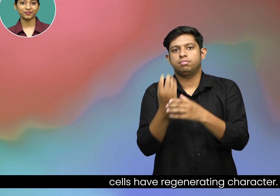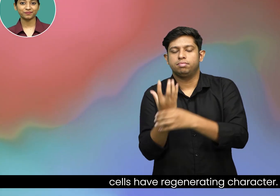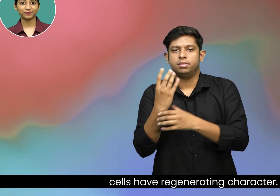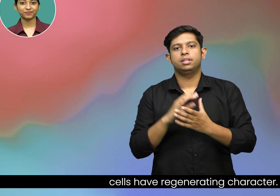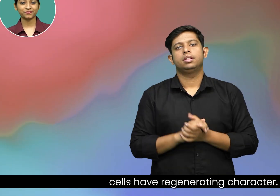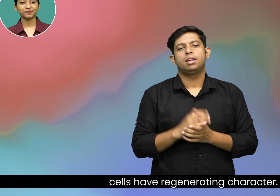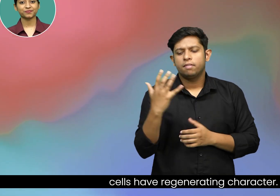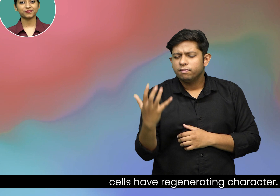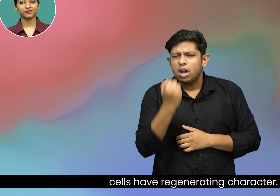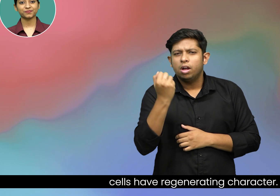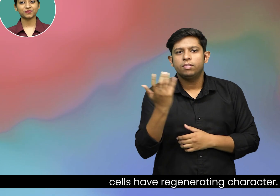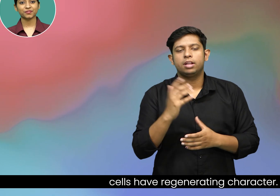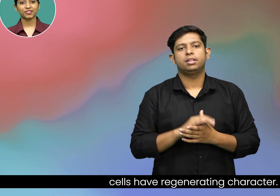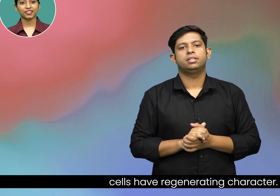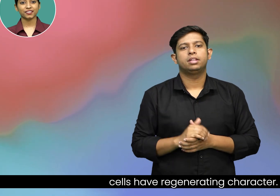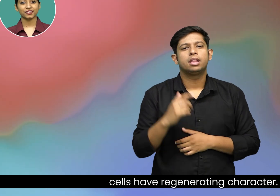character.